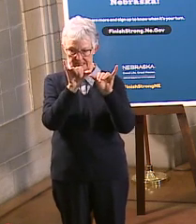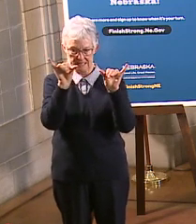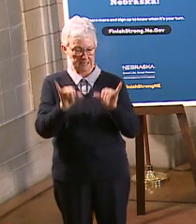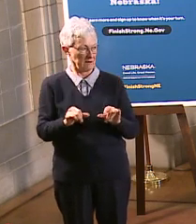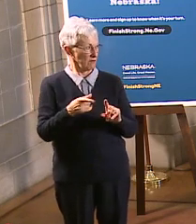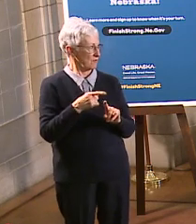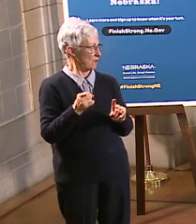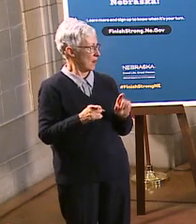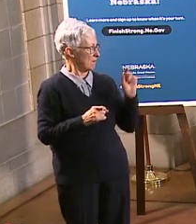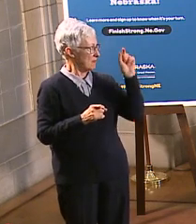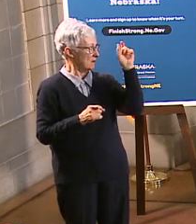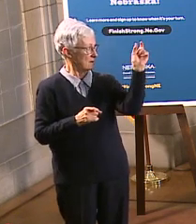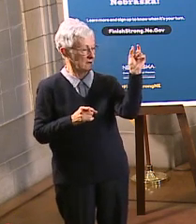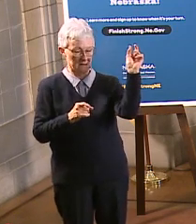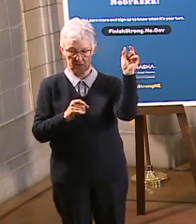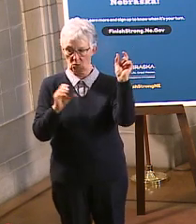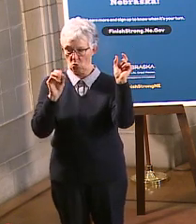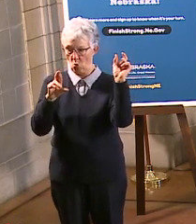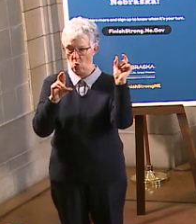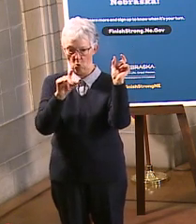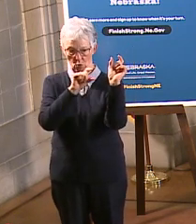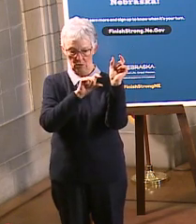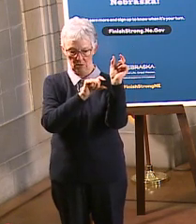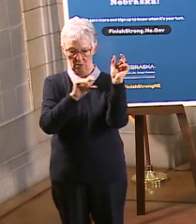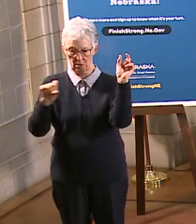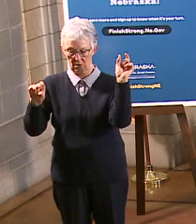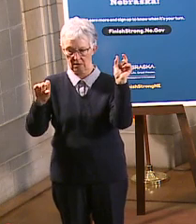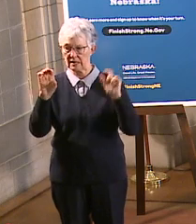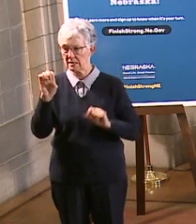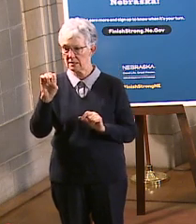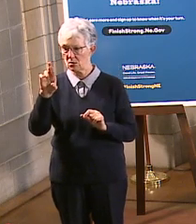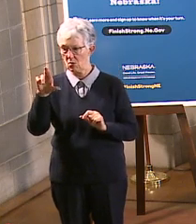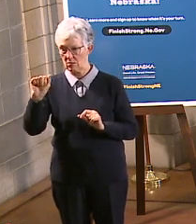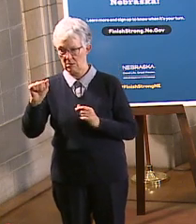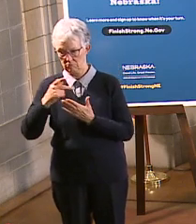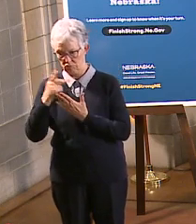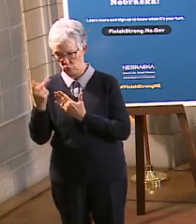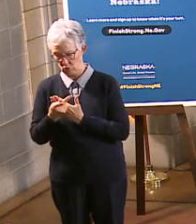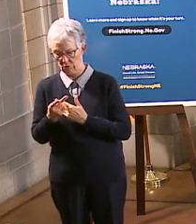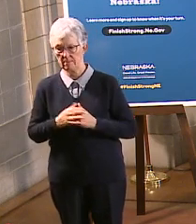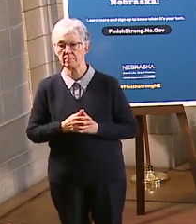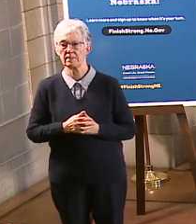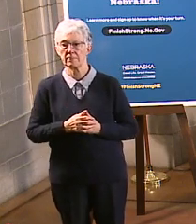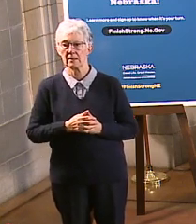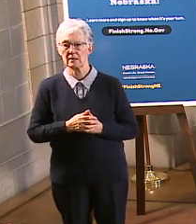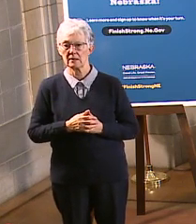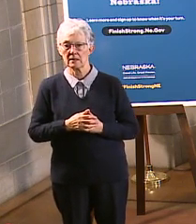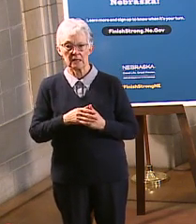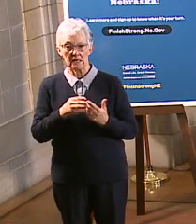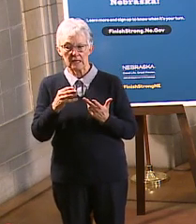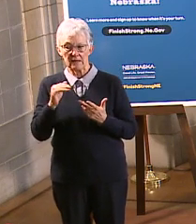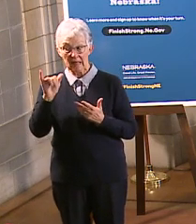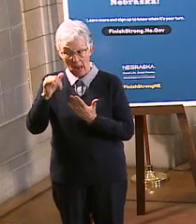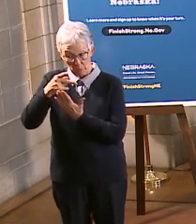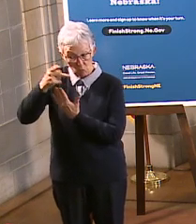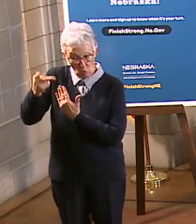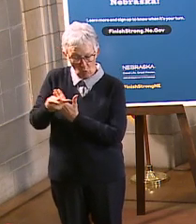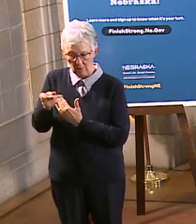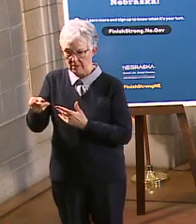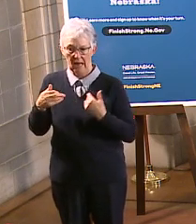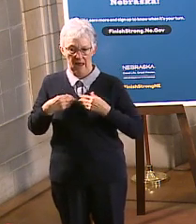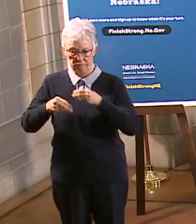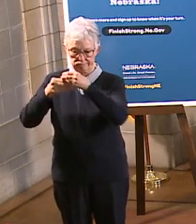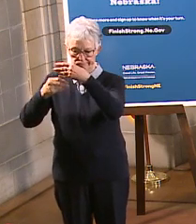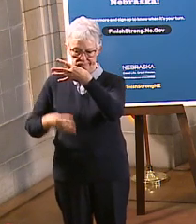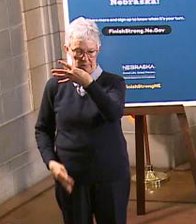the box that specifically talks about the ERA program. The program information has frequently asked questions,